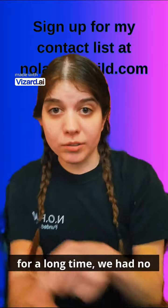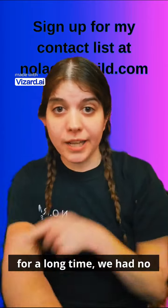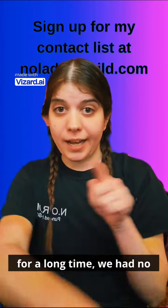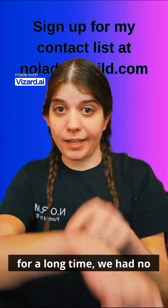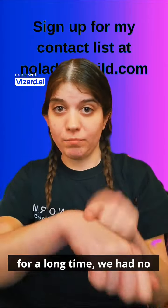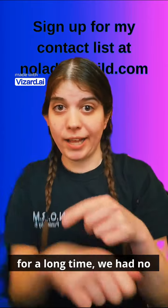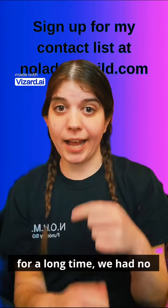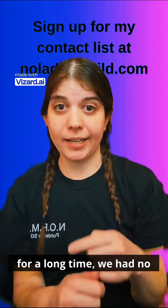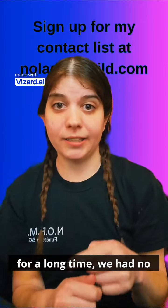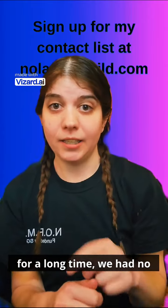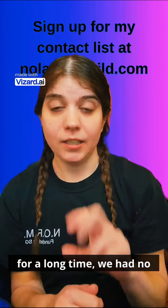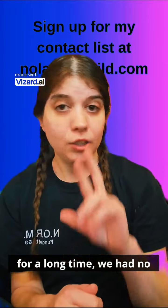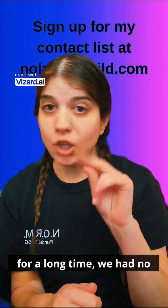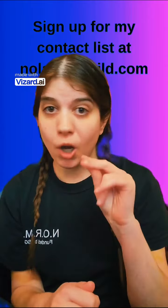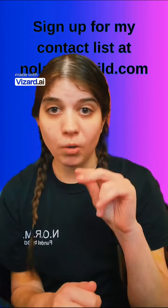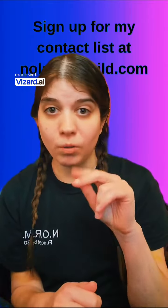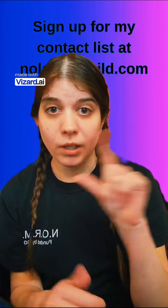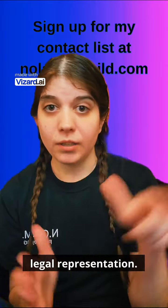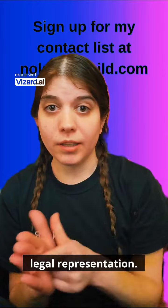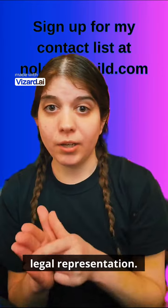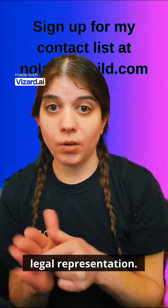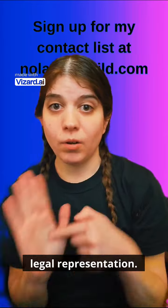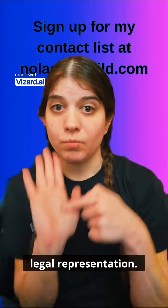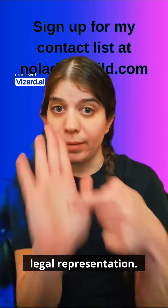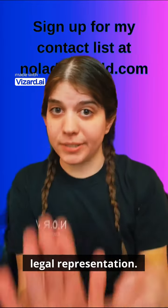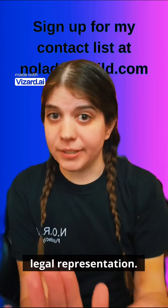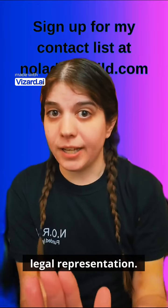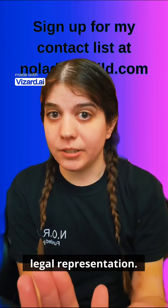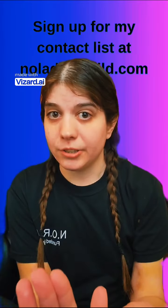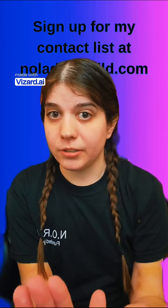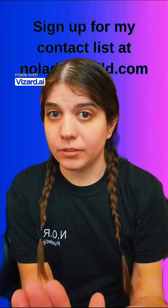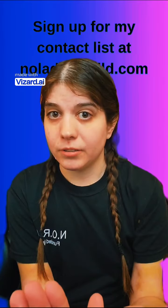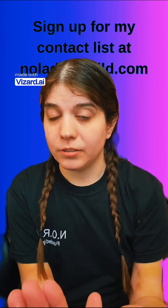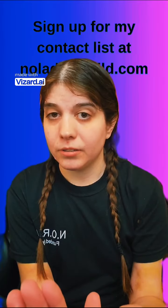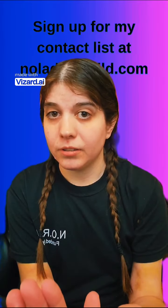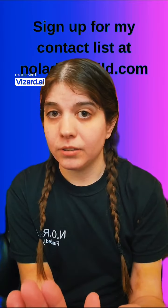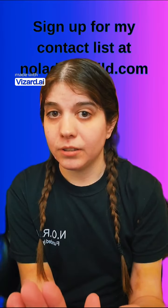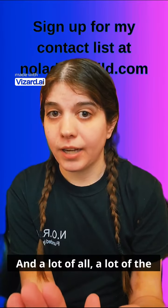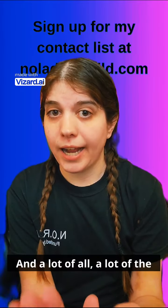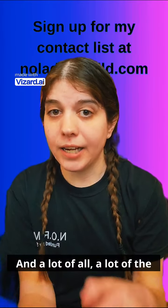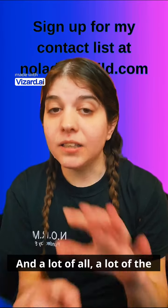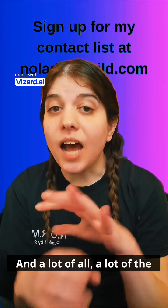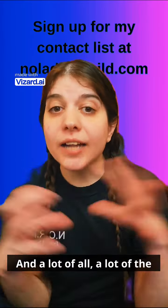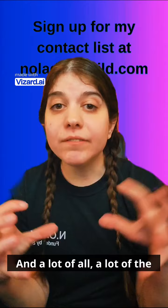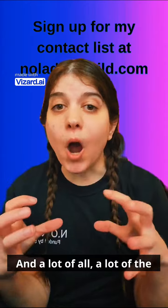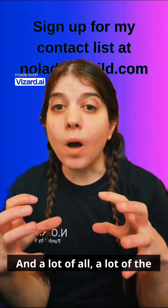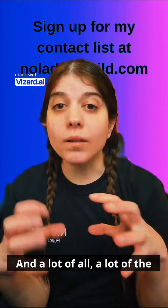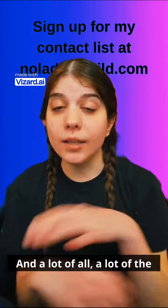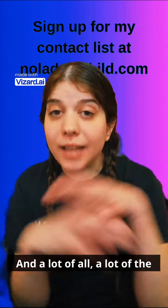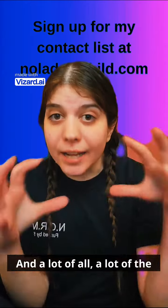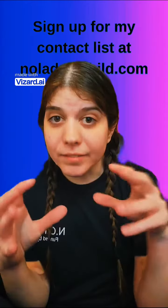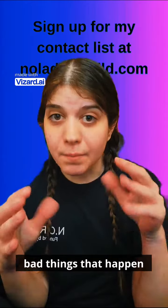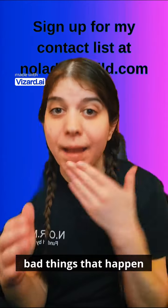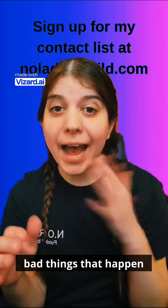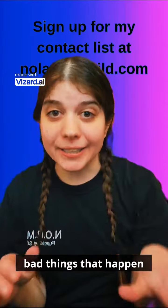time we had no legal representation. And a lot of the bad